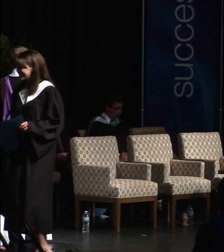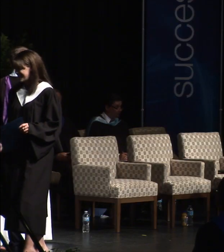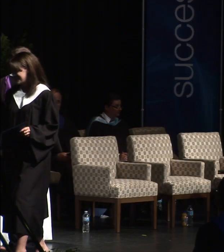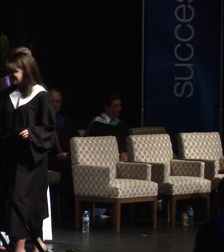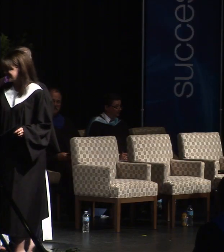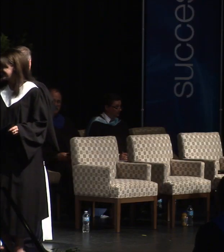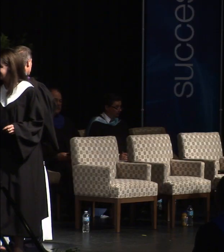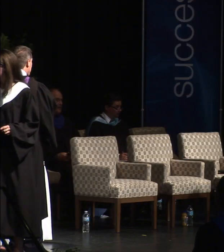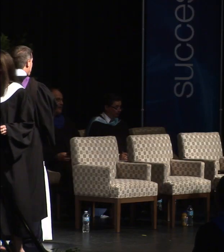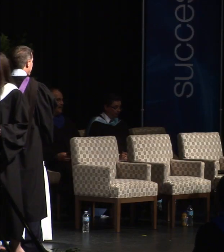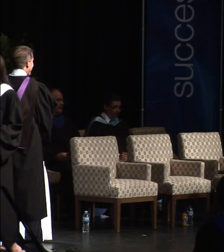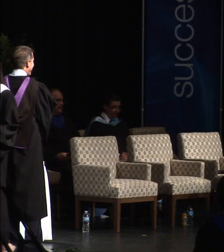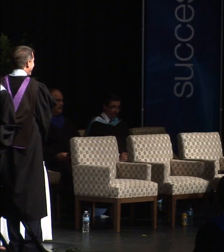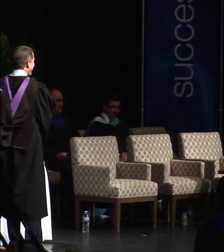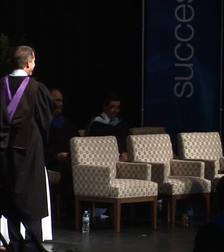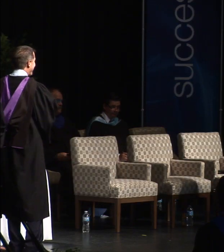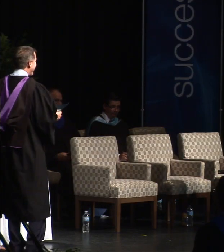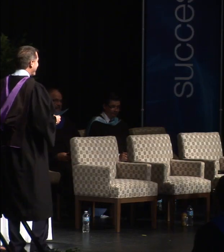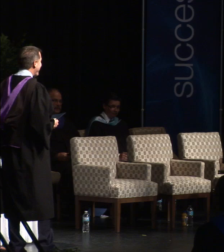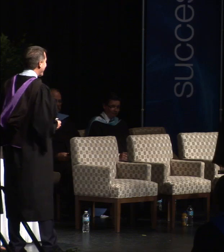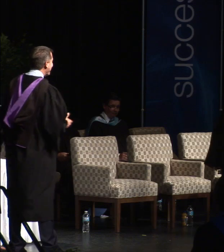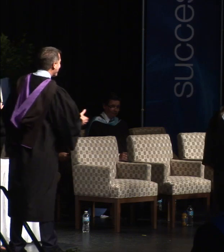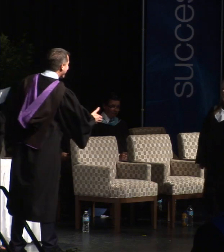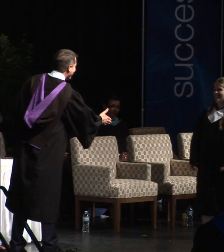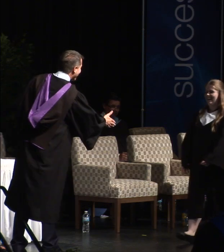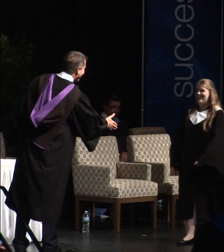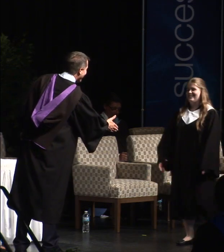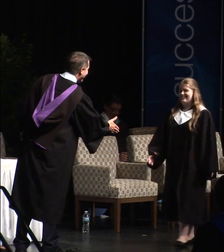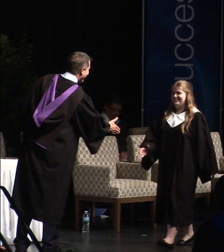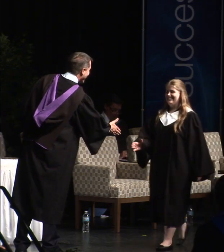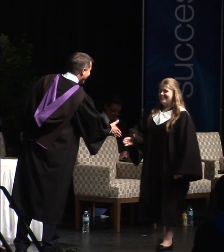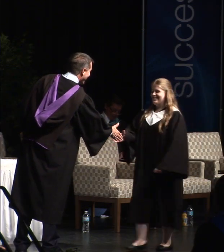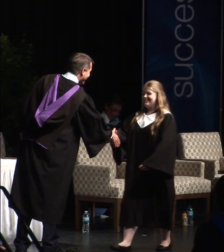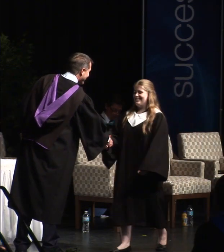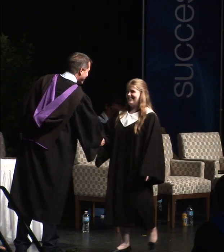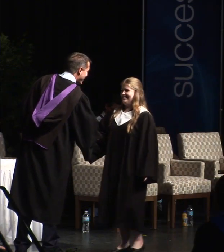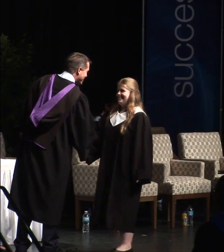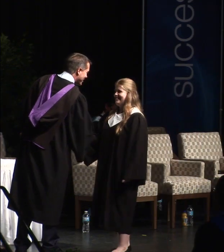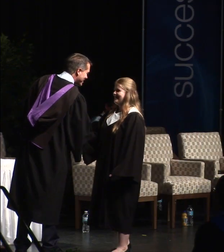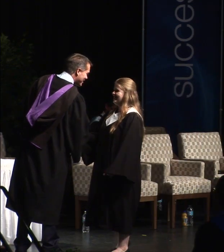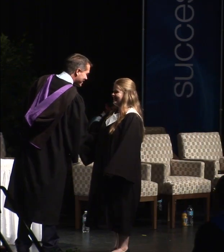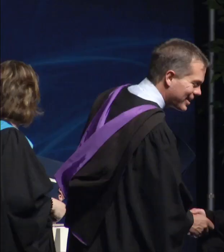Morgan Danielle Nicholson Honors.